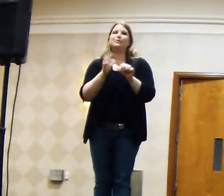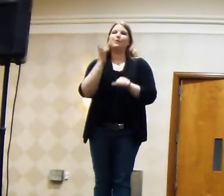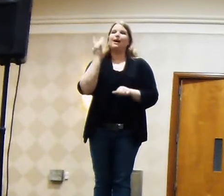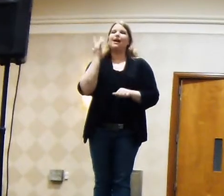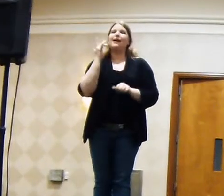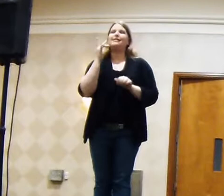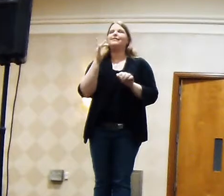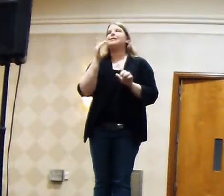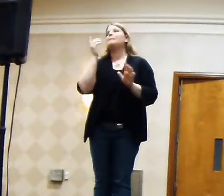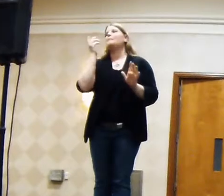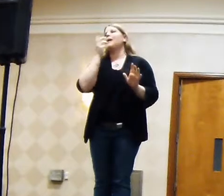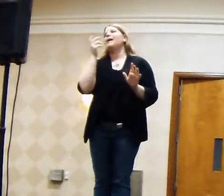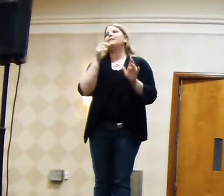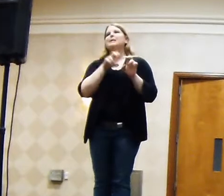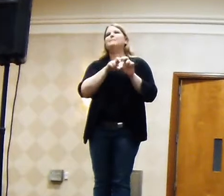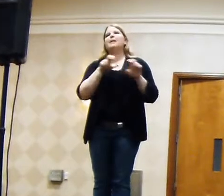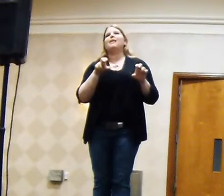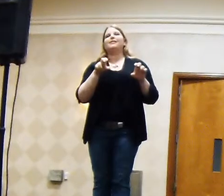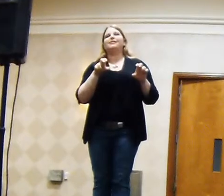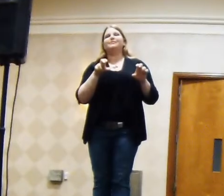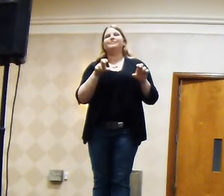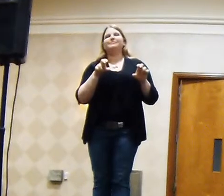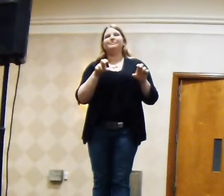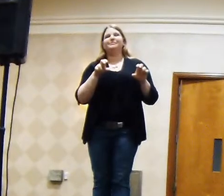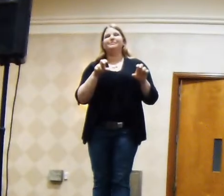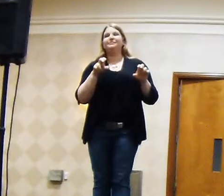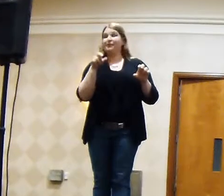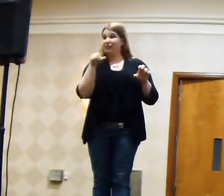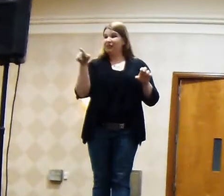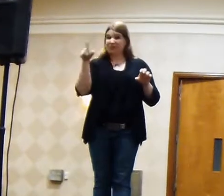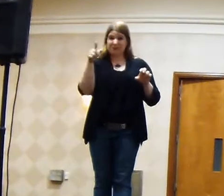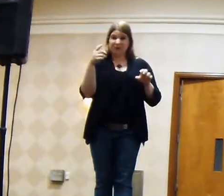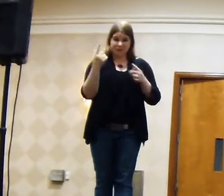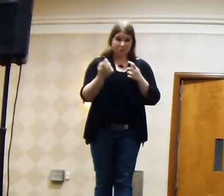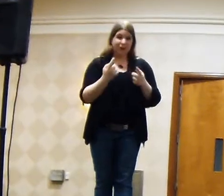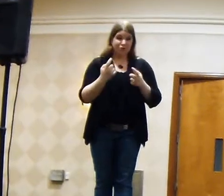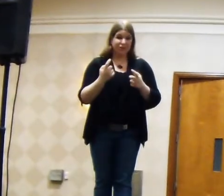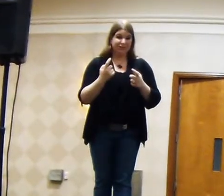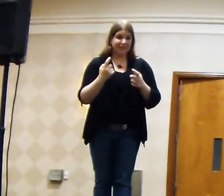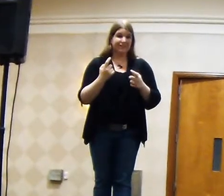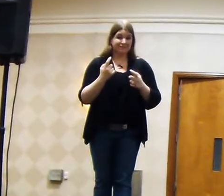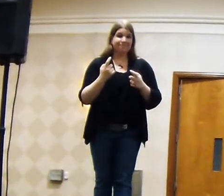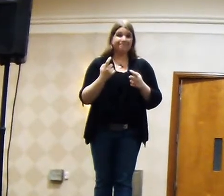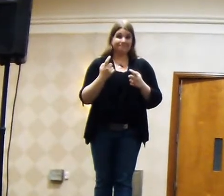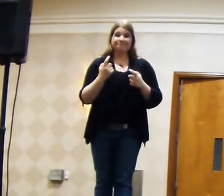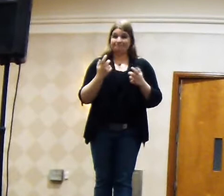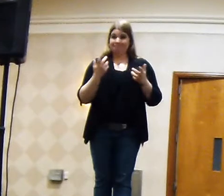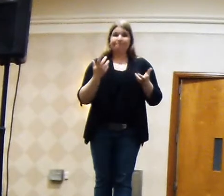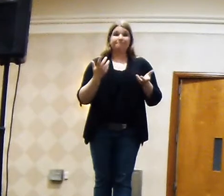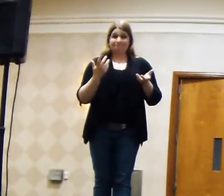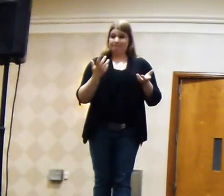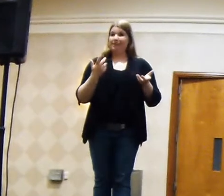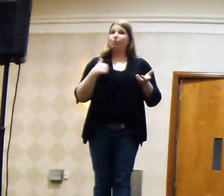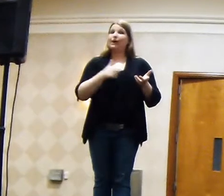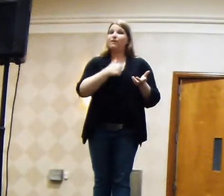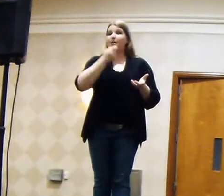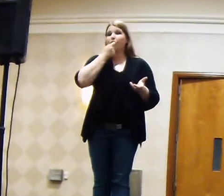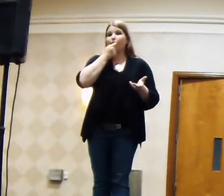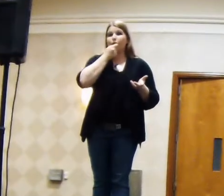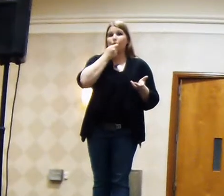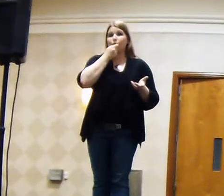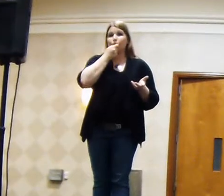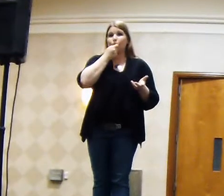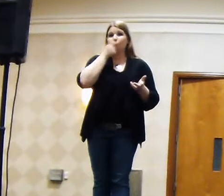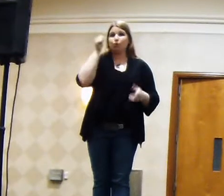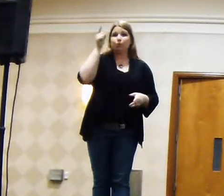we have an amazing panel lined up, and I hope you guys have some questions that you want to ask as well, because we have a microphone